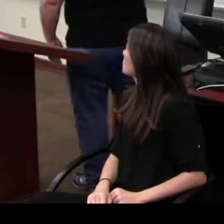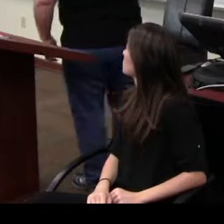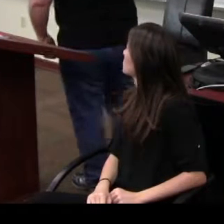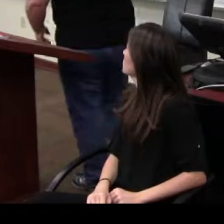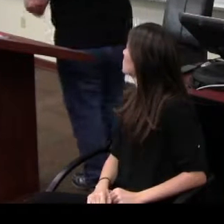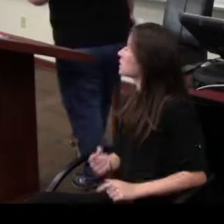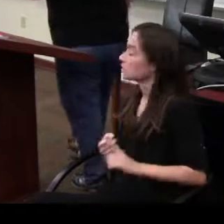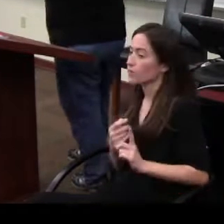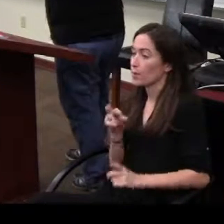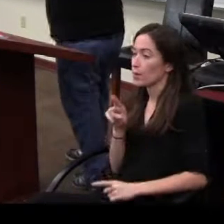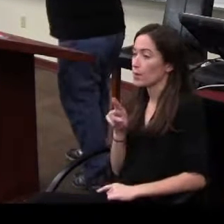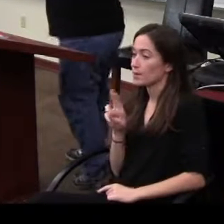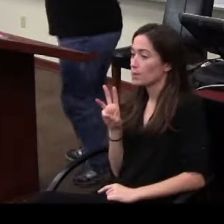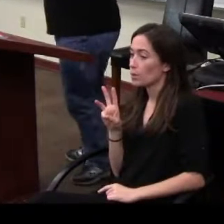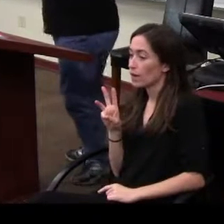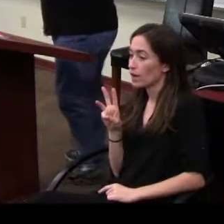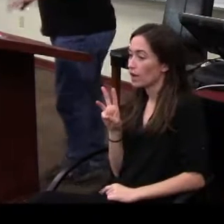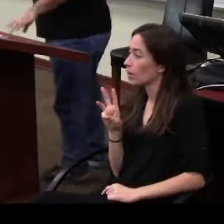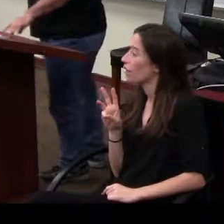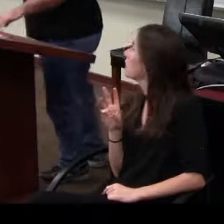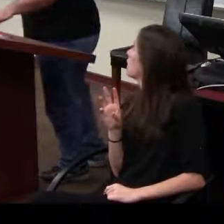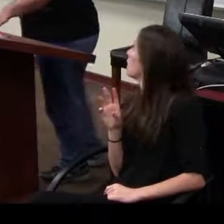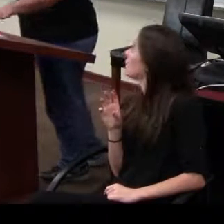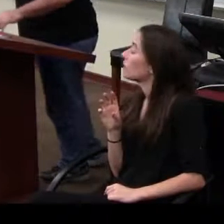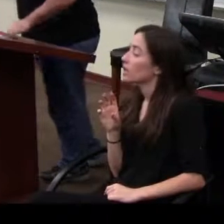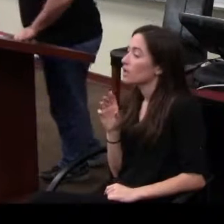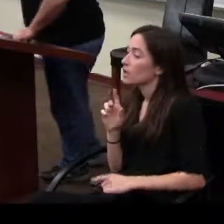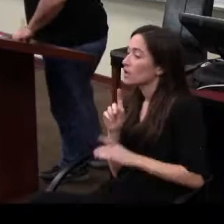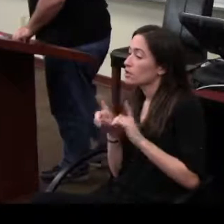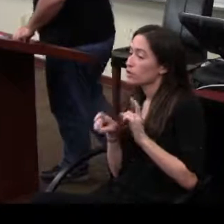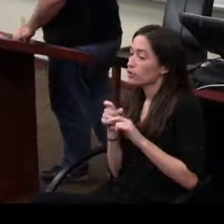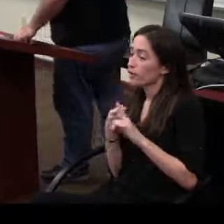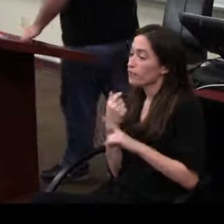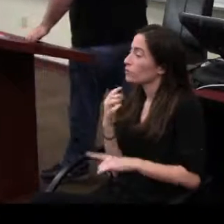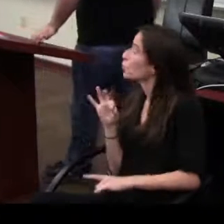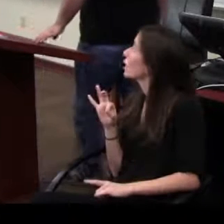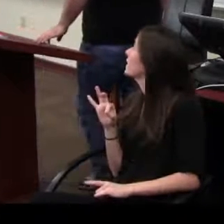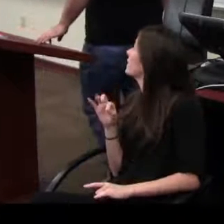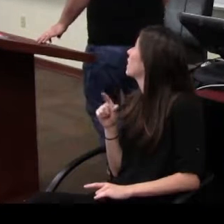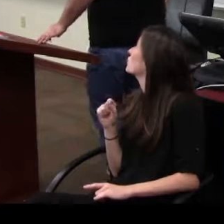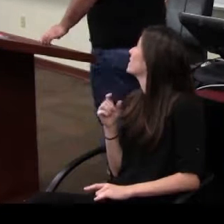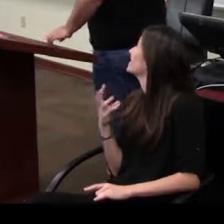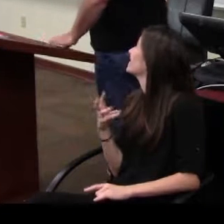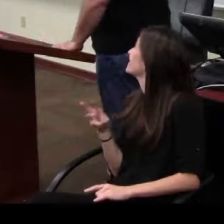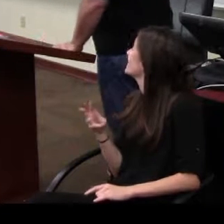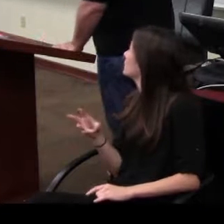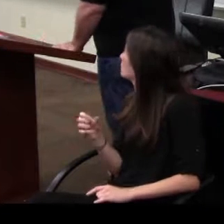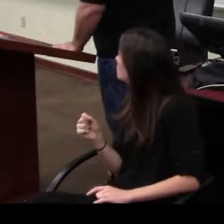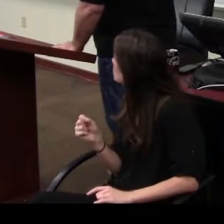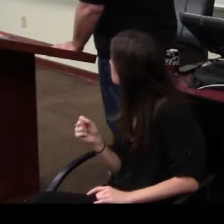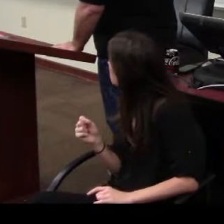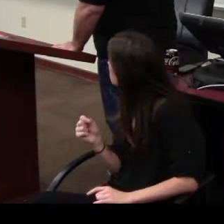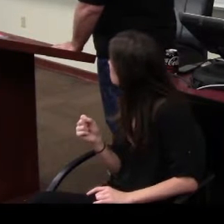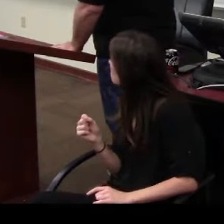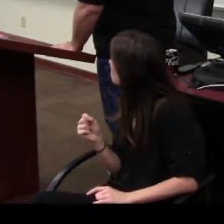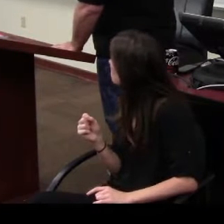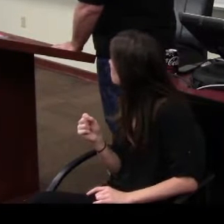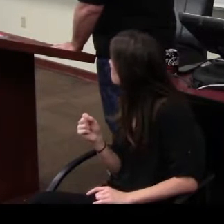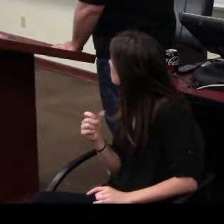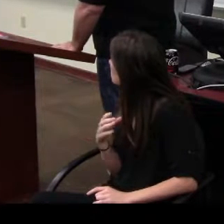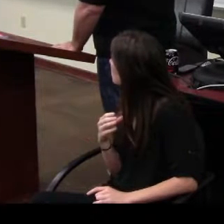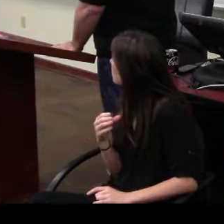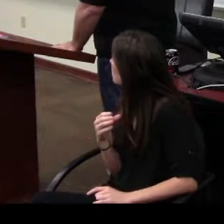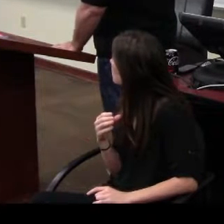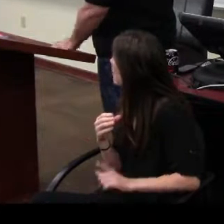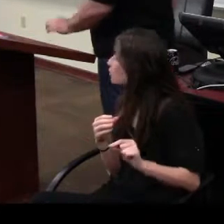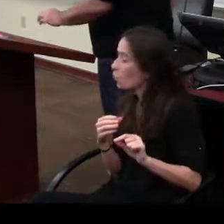This is from our ransomware survey that we did. We did one in 2016, we did one in 2014. The key things to note on here is it's almost exactly the